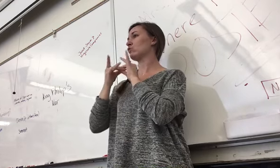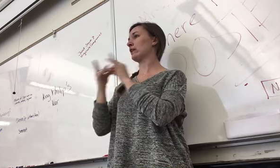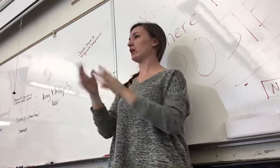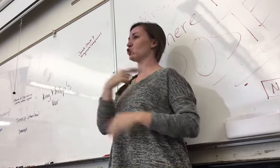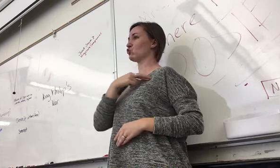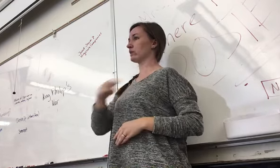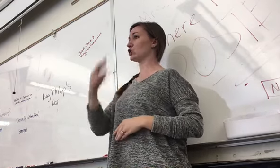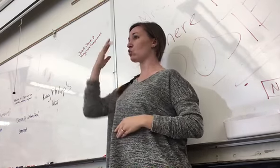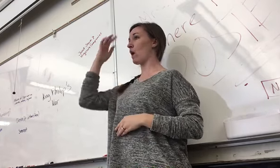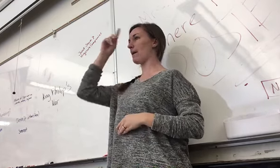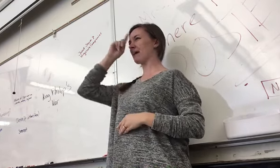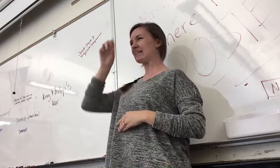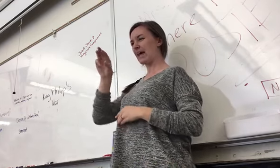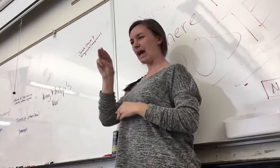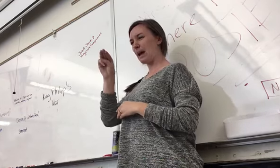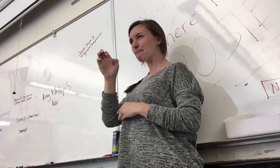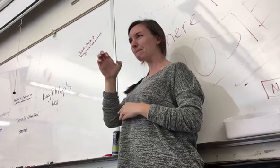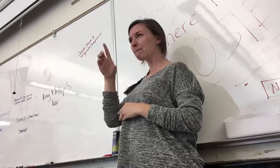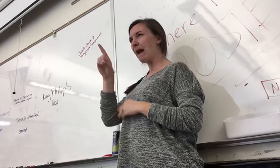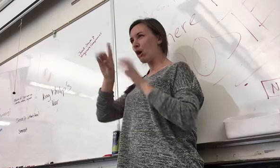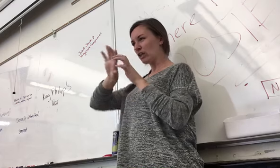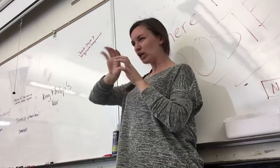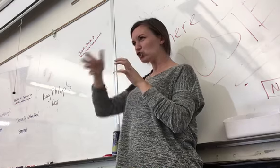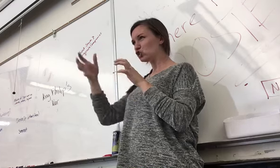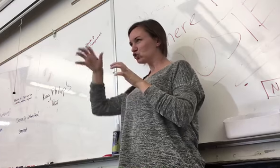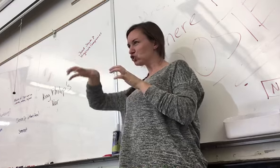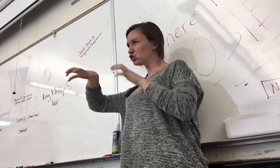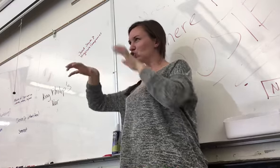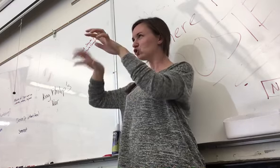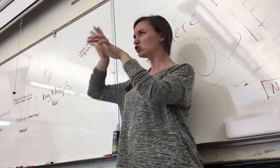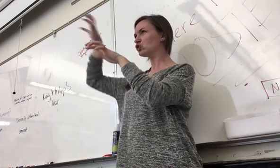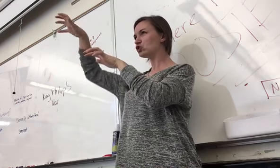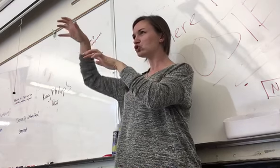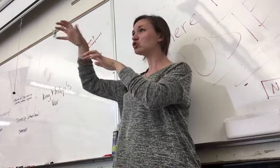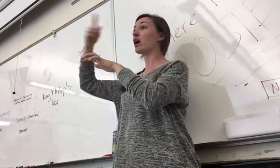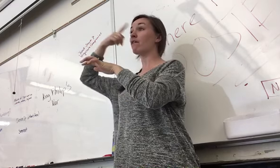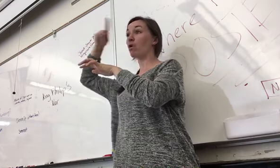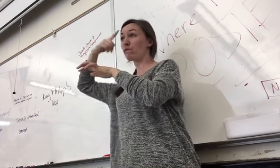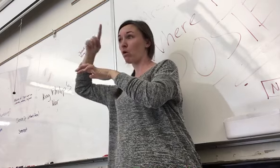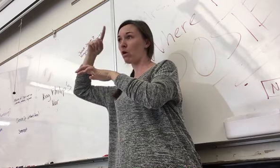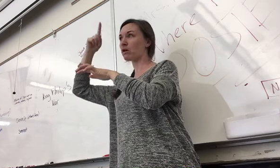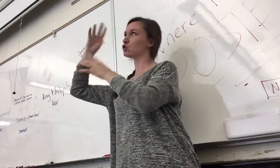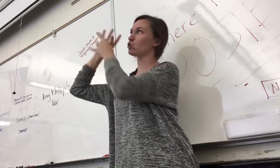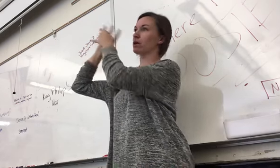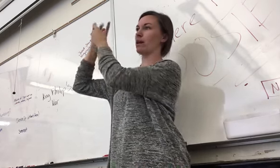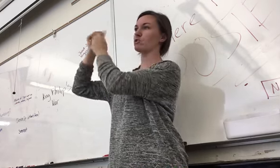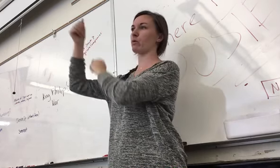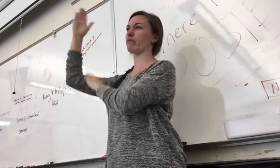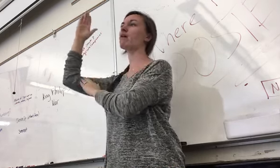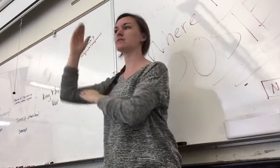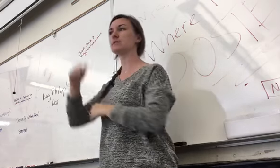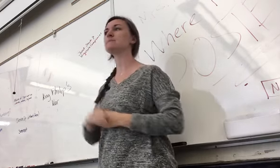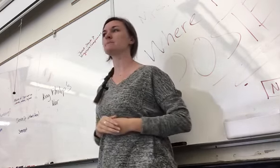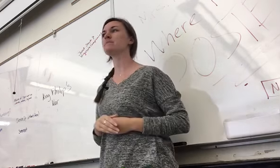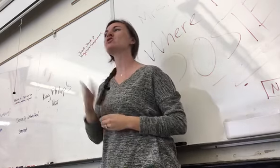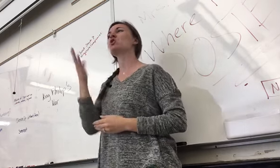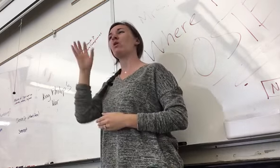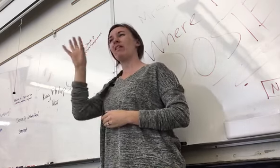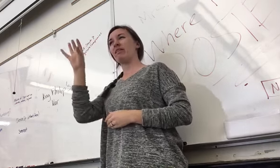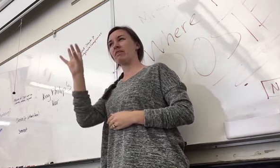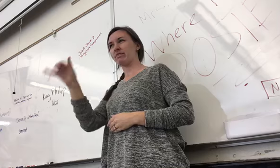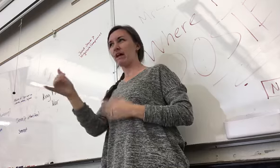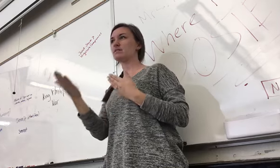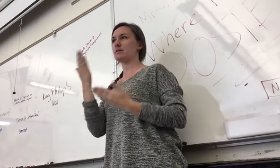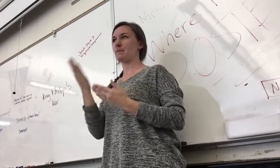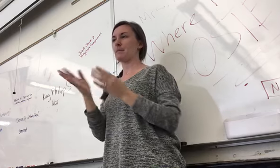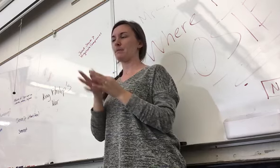to get closer to the gods. So you may see a religion question on the AP exam. Moving over into the second most